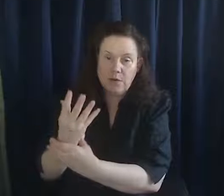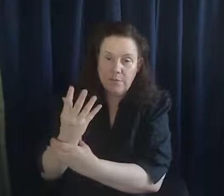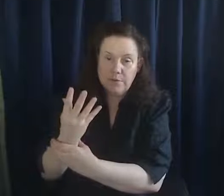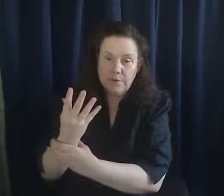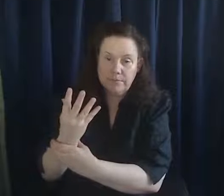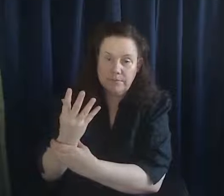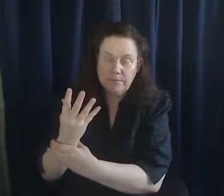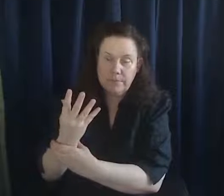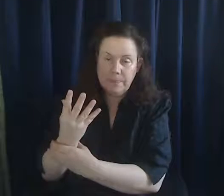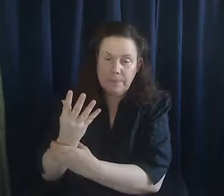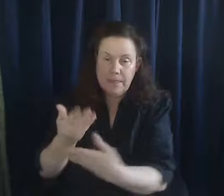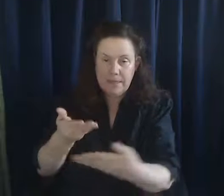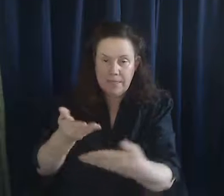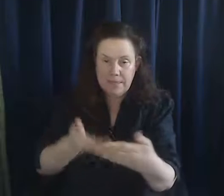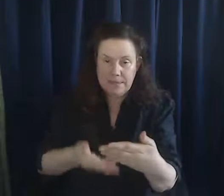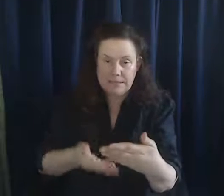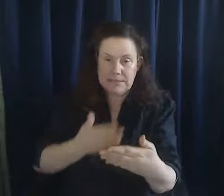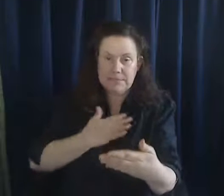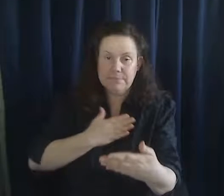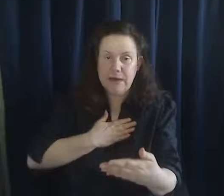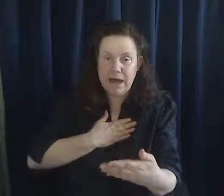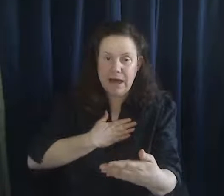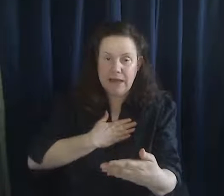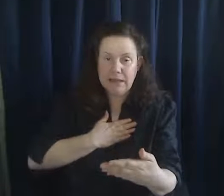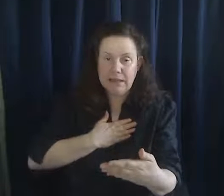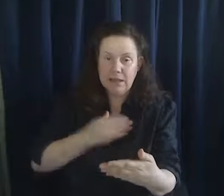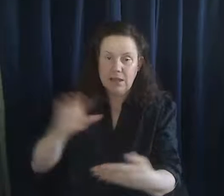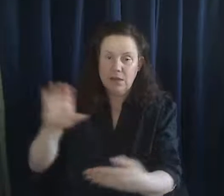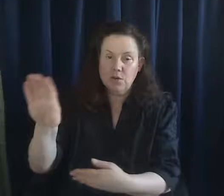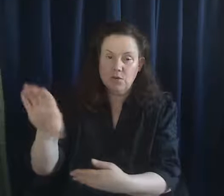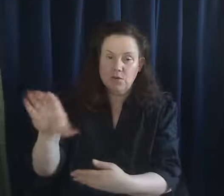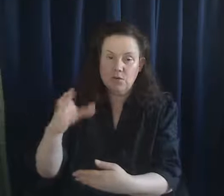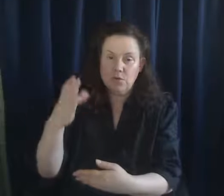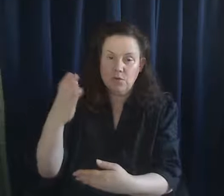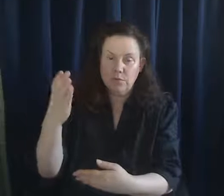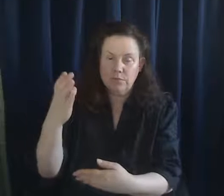Grown-up, this is my